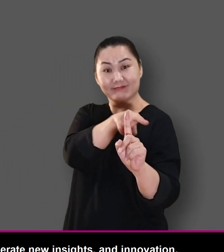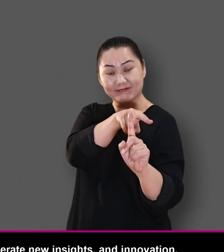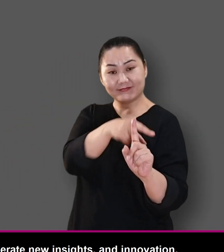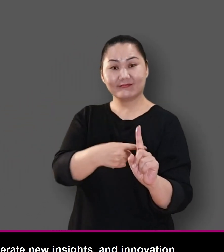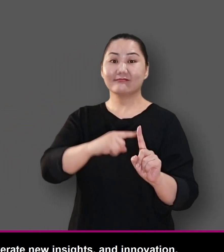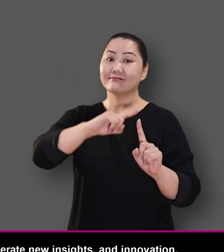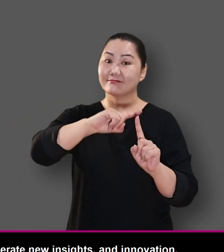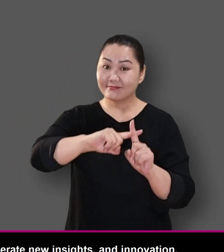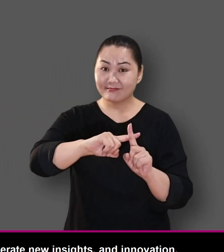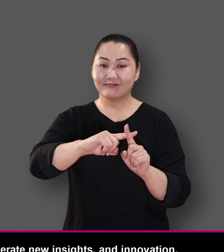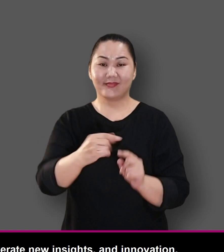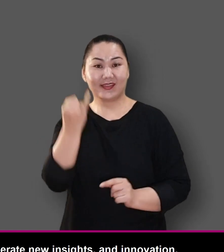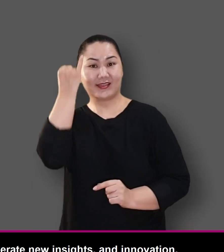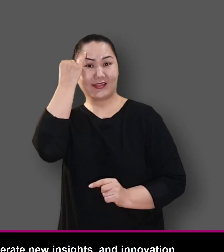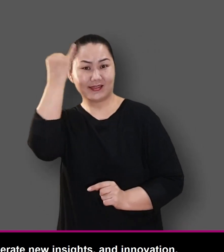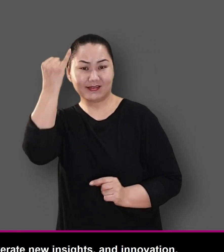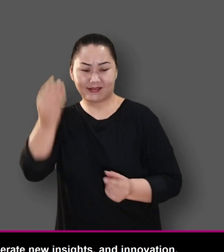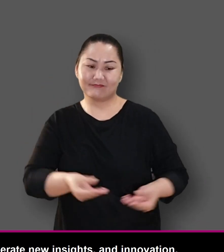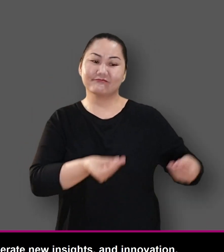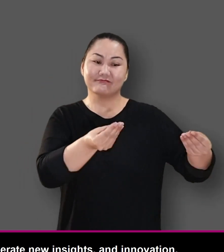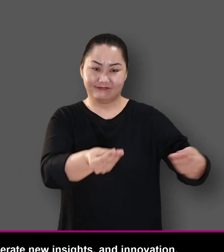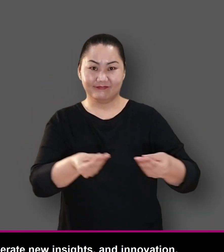that generate new insights and innovation.